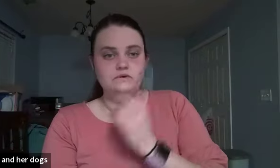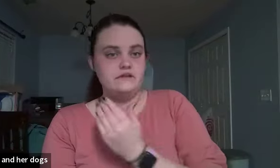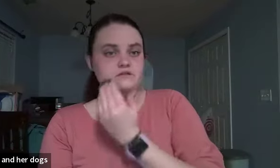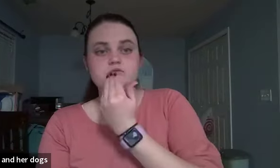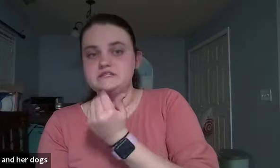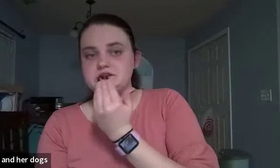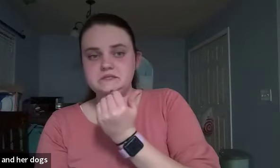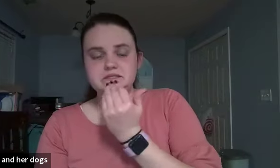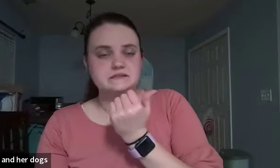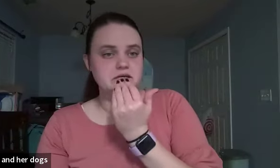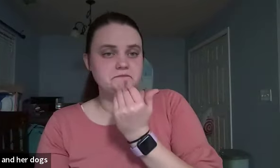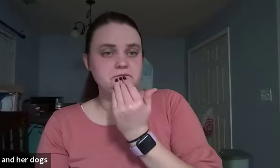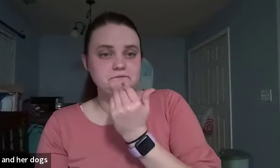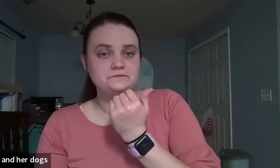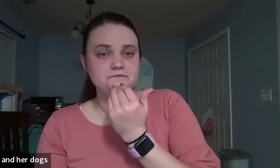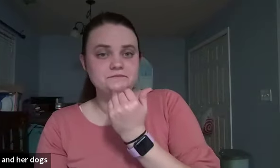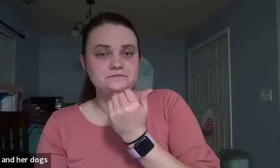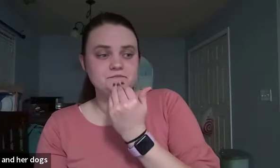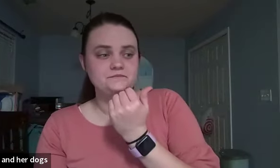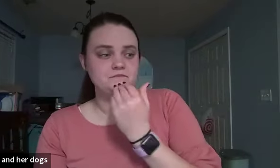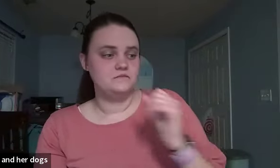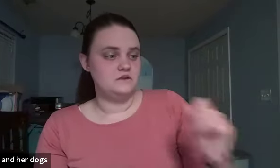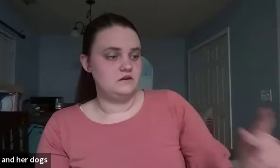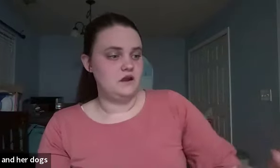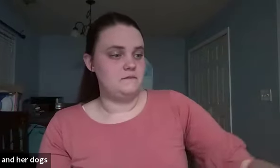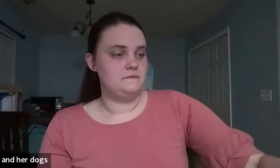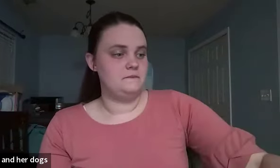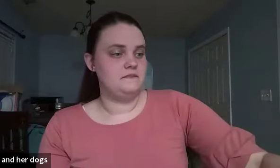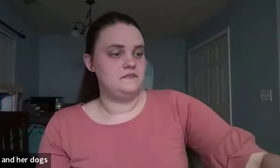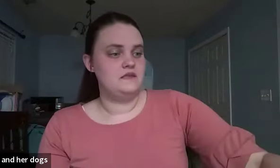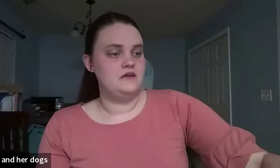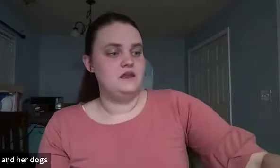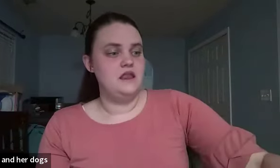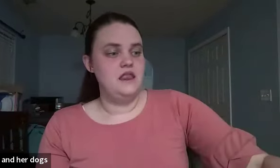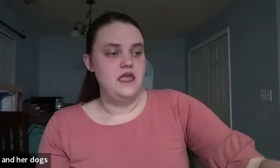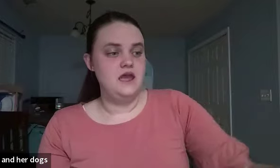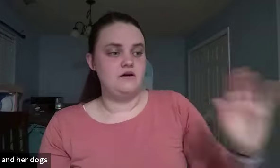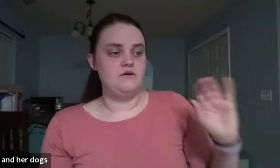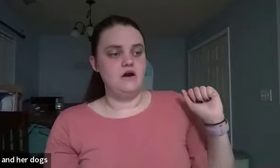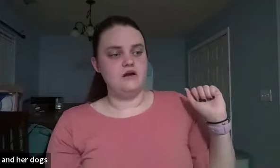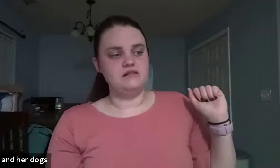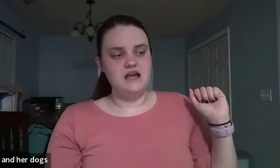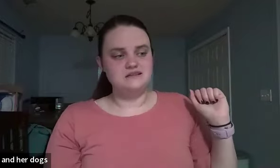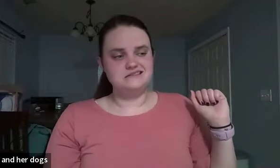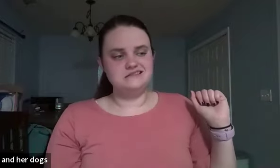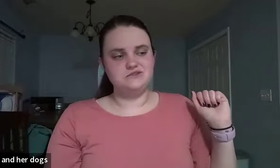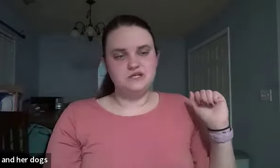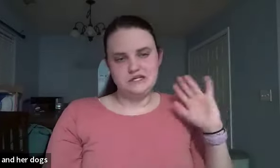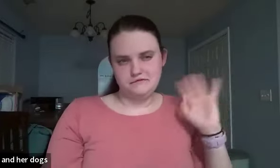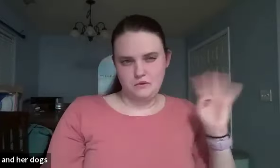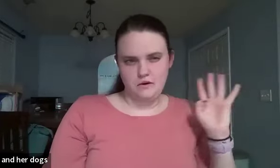Or the other one with the sweets there. Okay. Now, our last 3 to